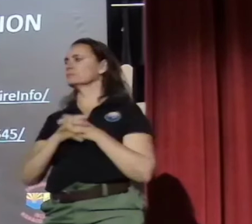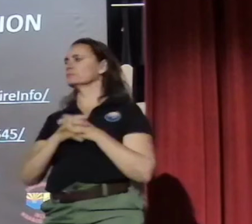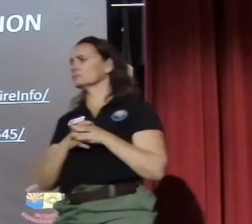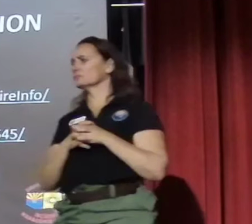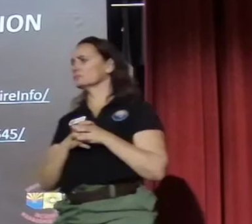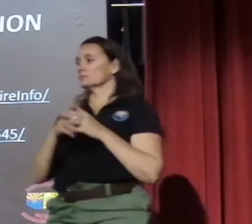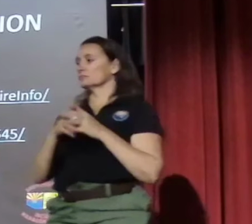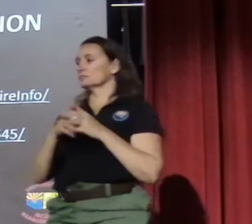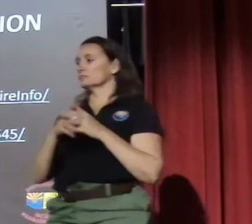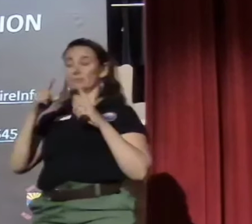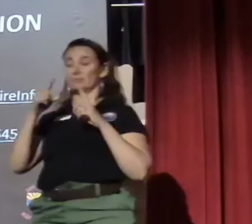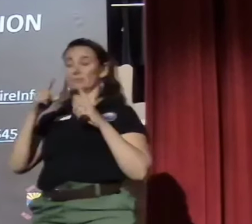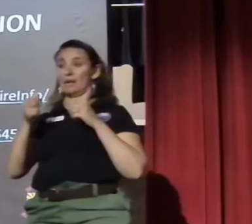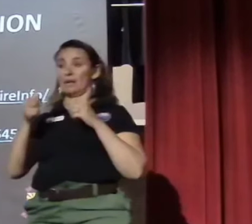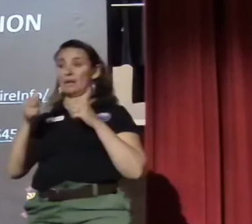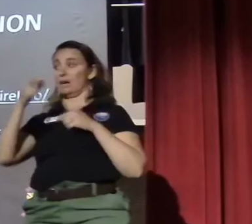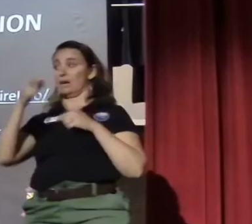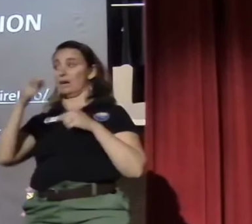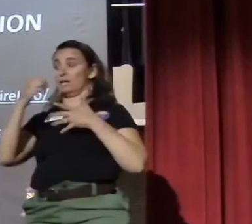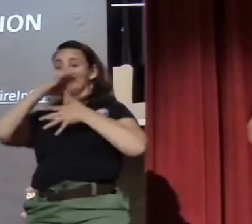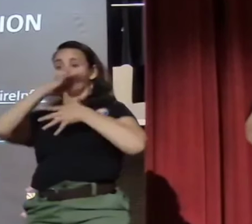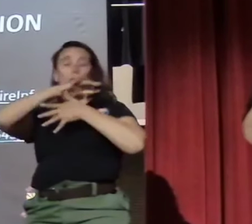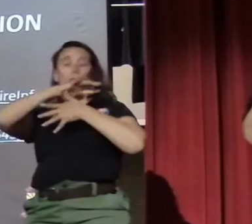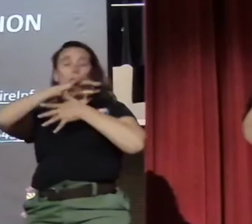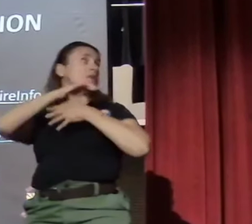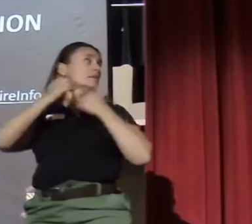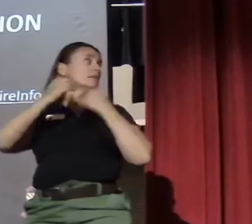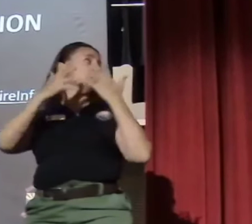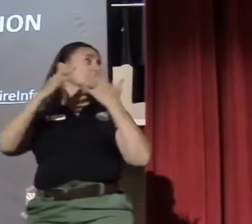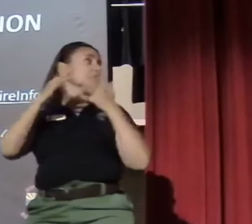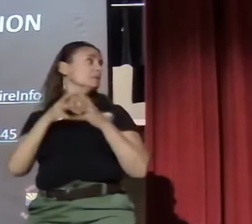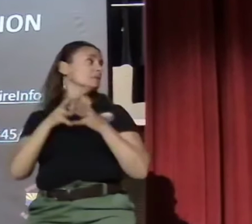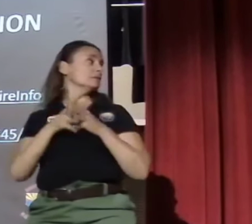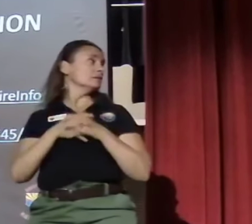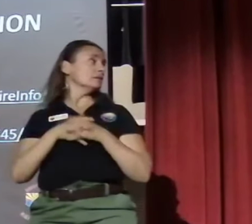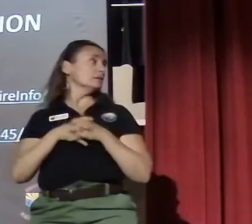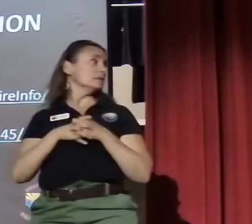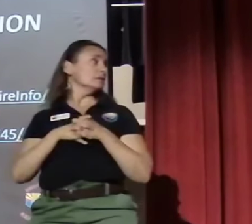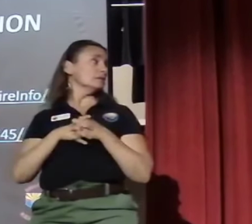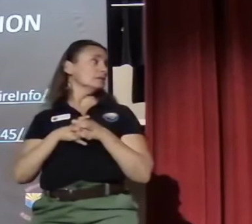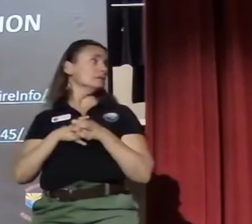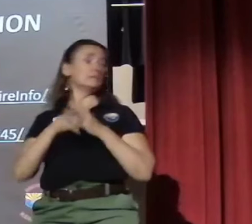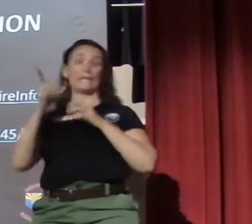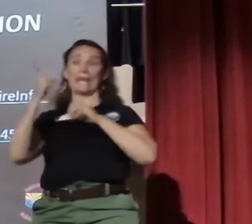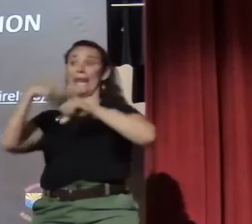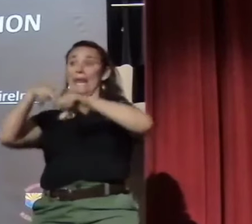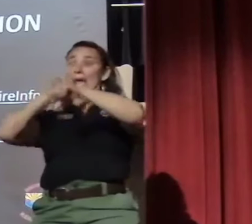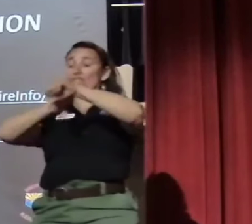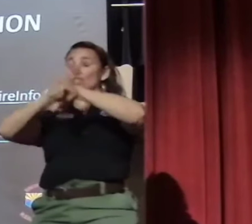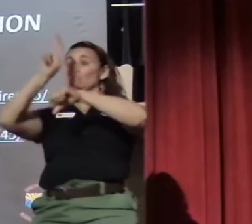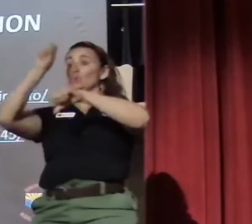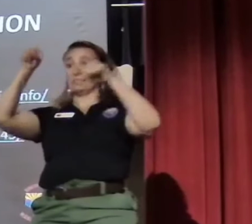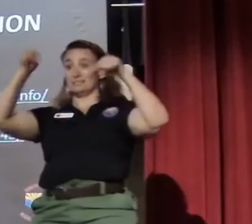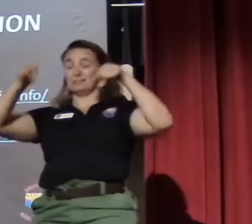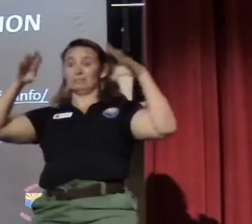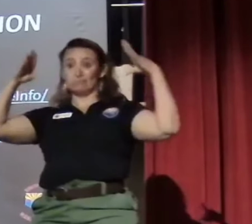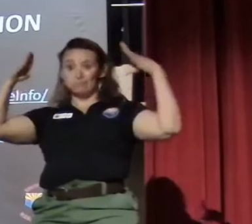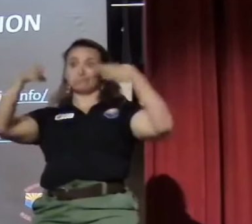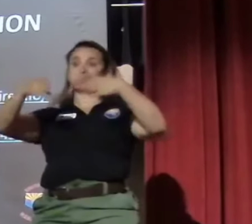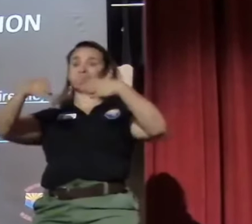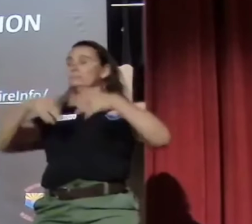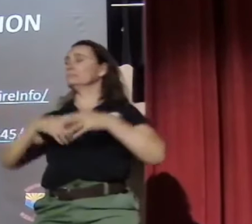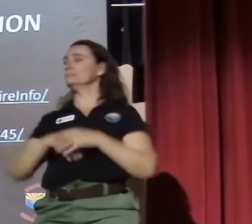highest priority fire amongst the 24? Yes. Currently? Currently and nationally as